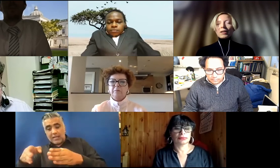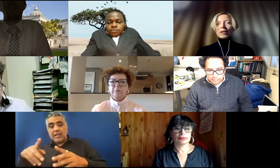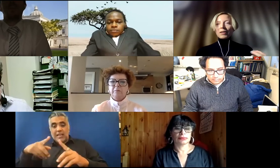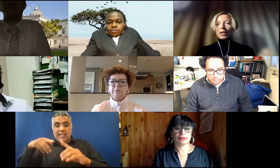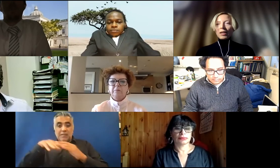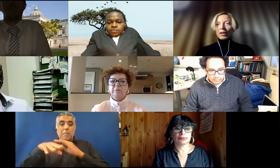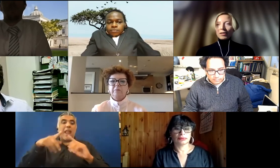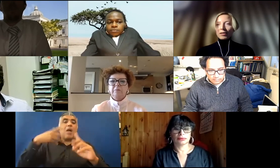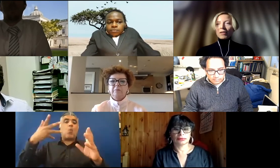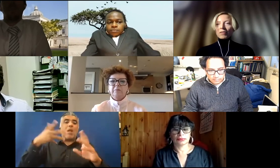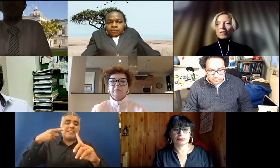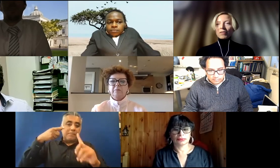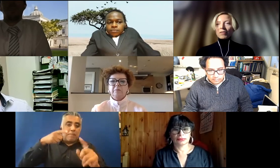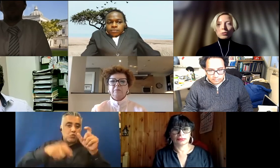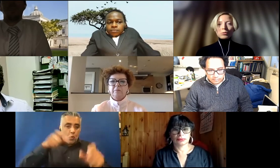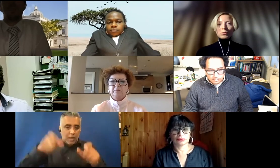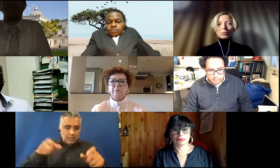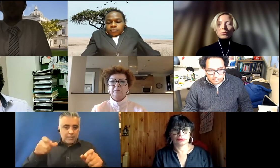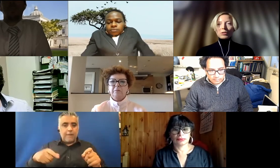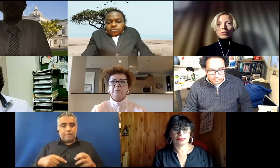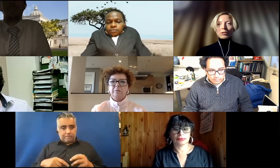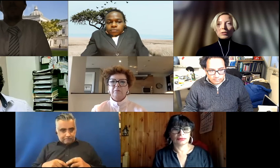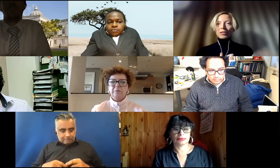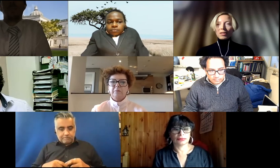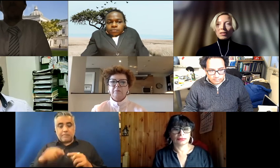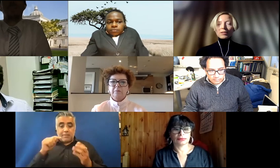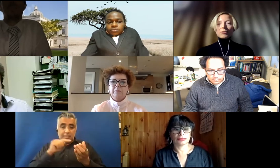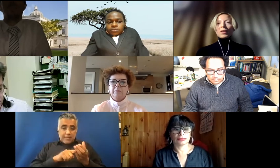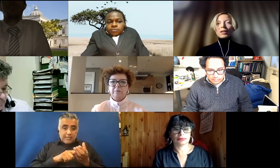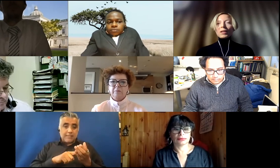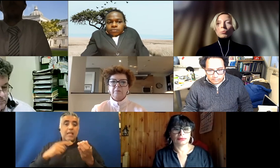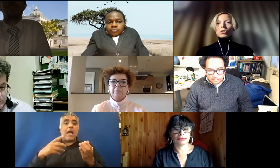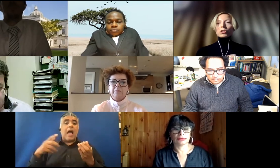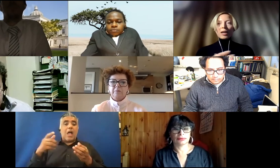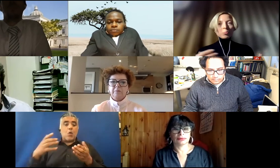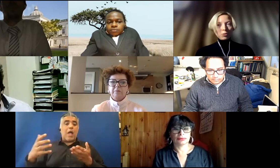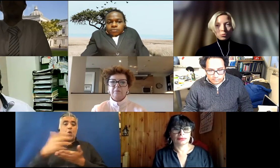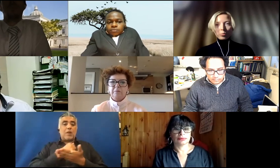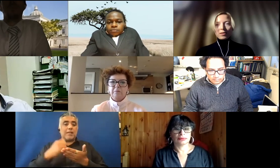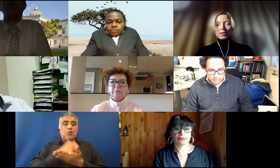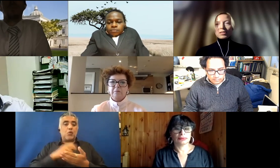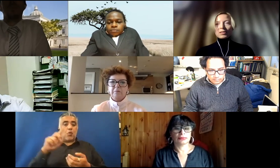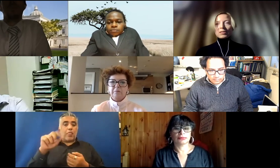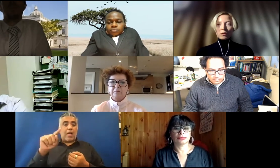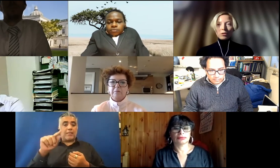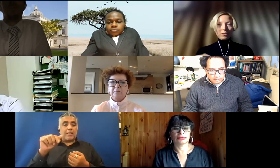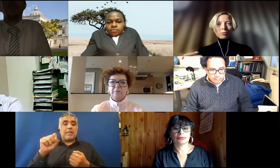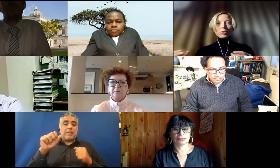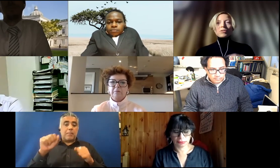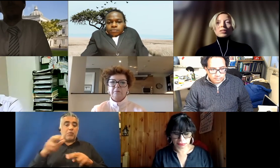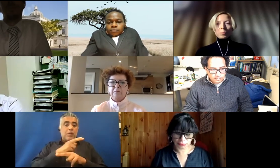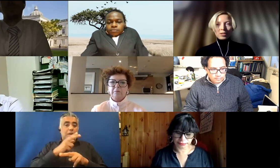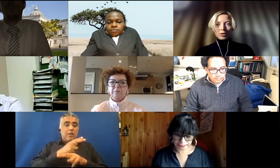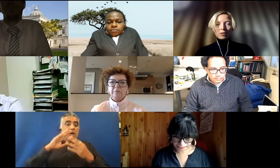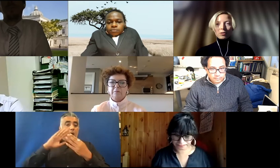person. Mm-hmm. And again, this allows to collect the data, which can be used by the city,